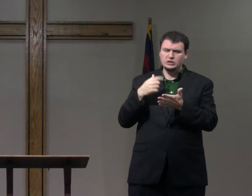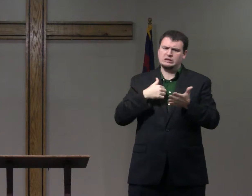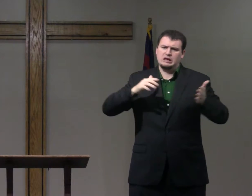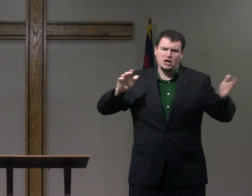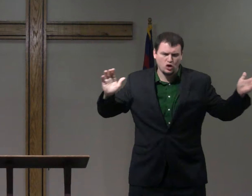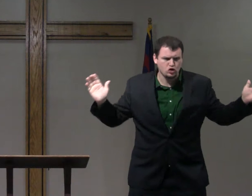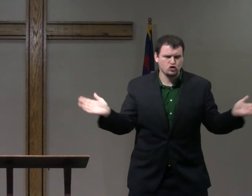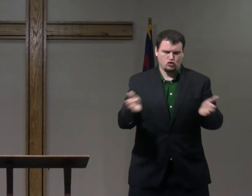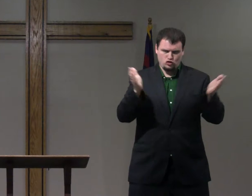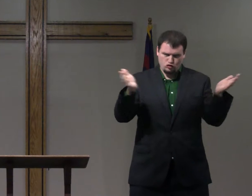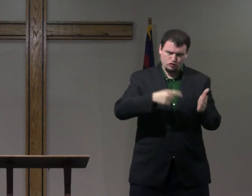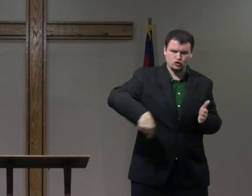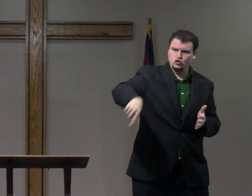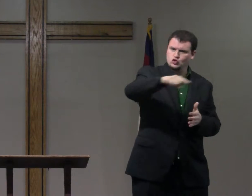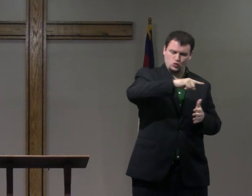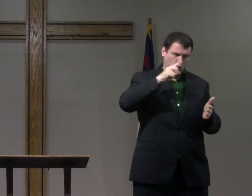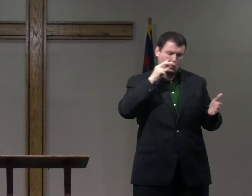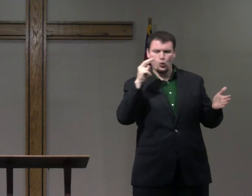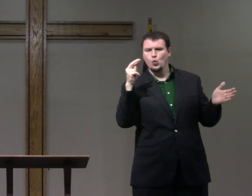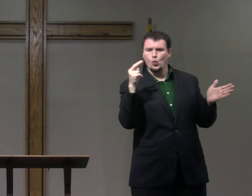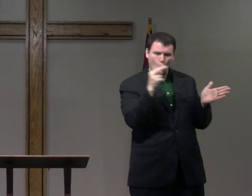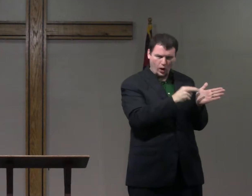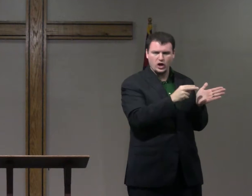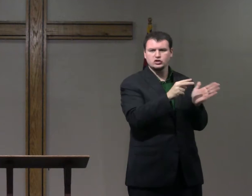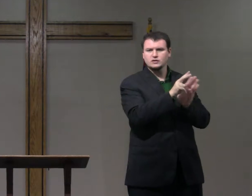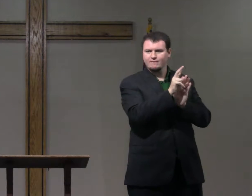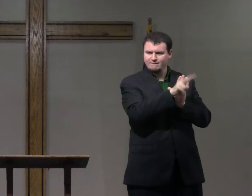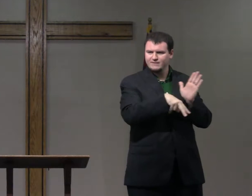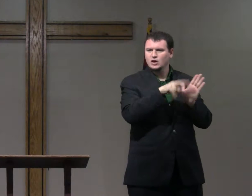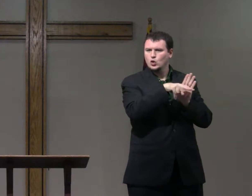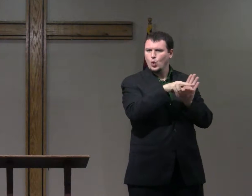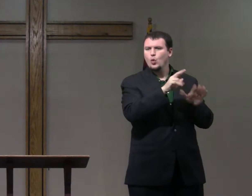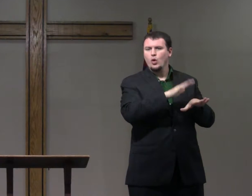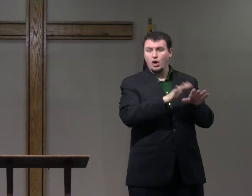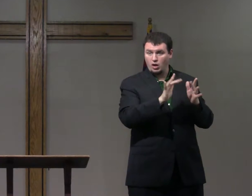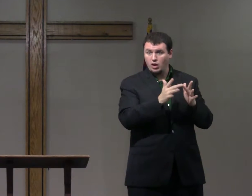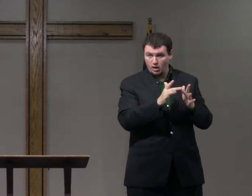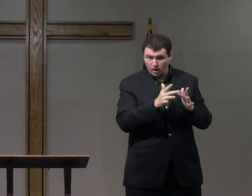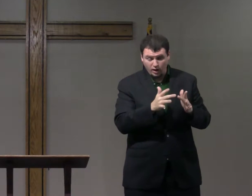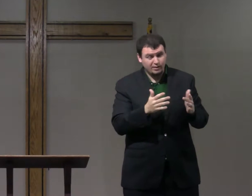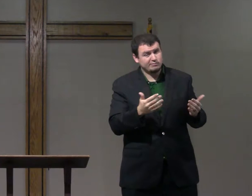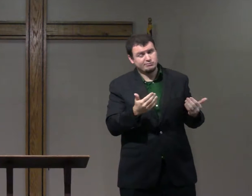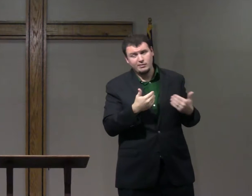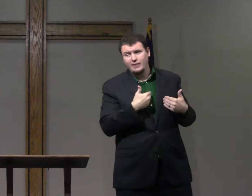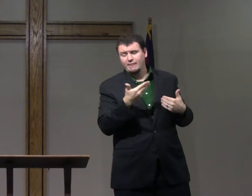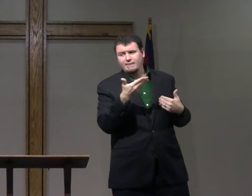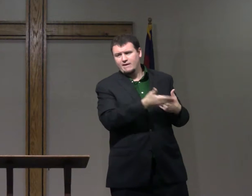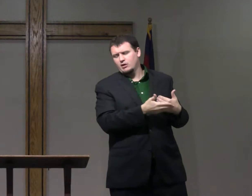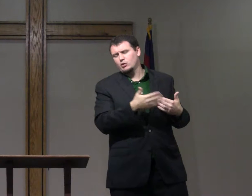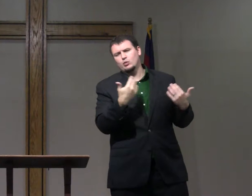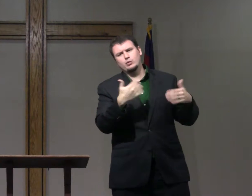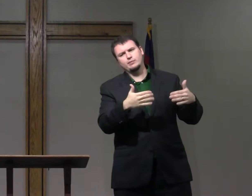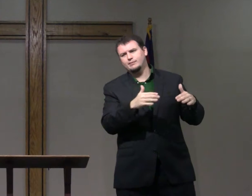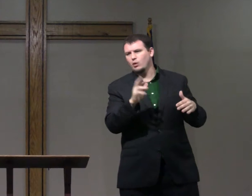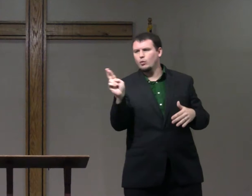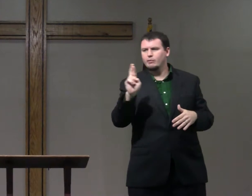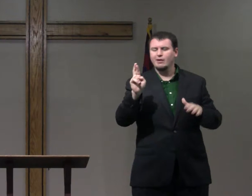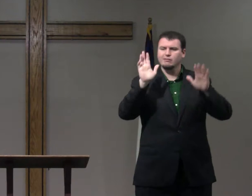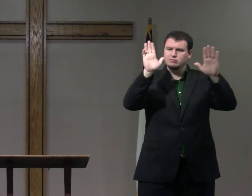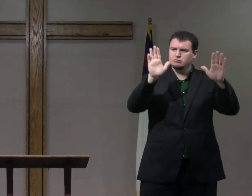Some of you were out last week. I encourage you to please watch the video online from last week.